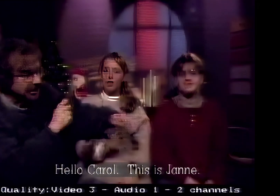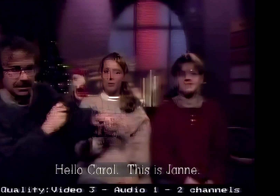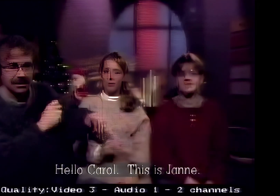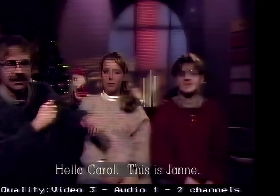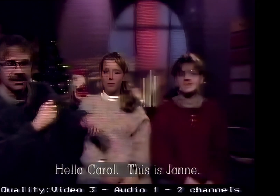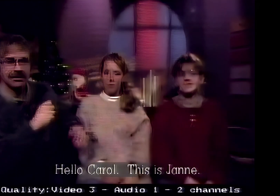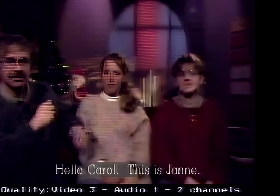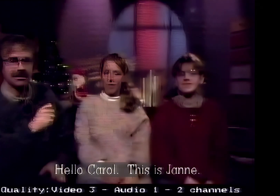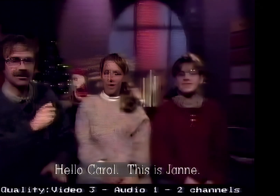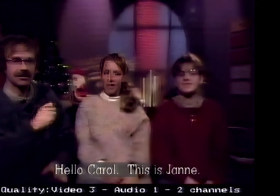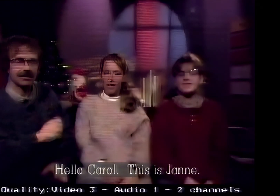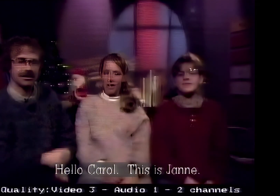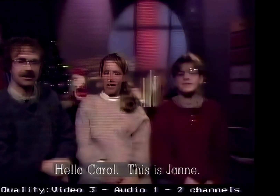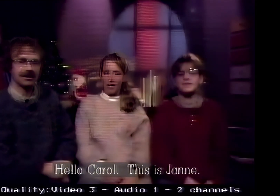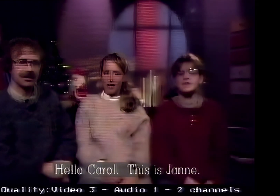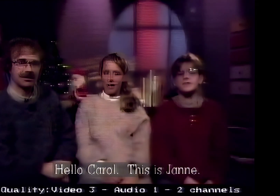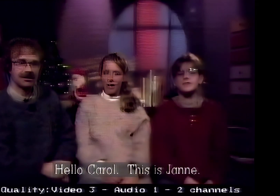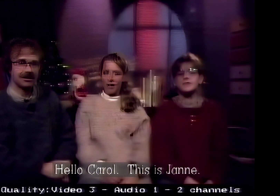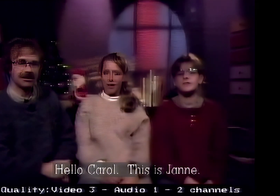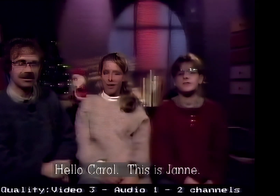Hi, Carol, this is Janne.